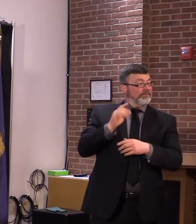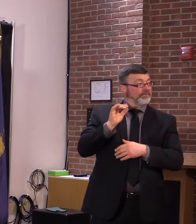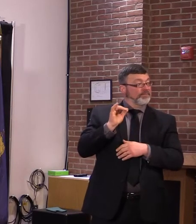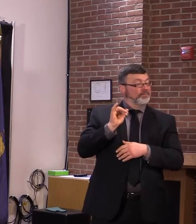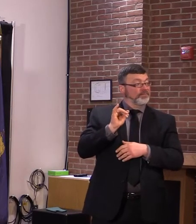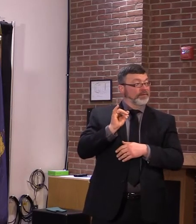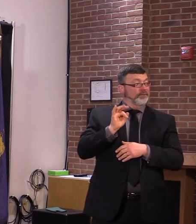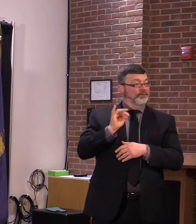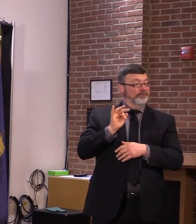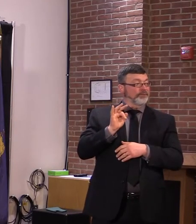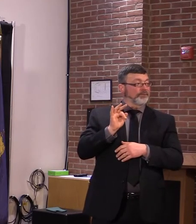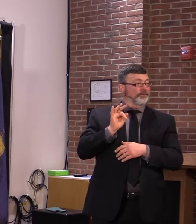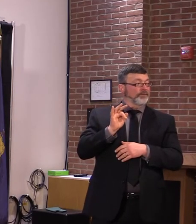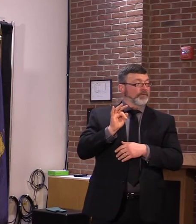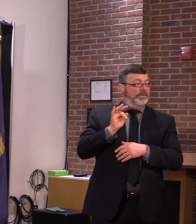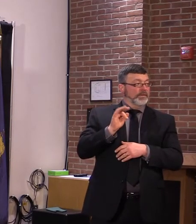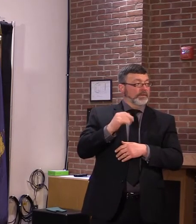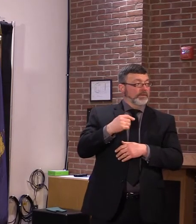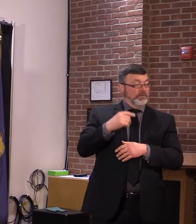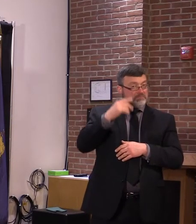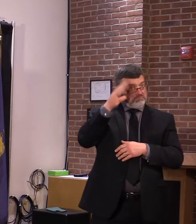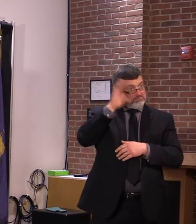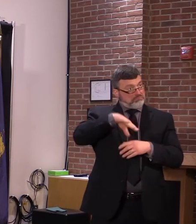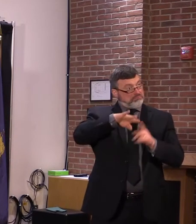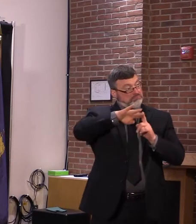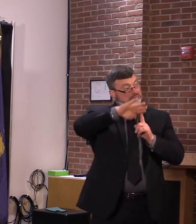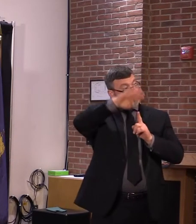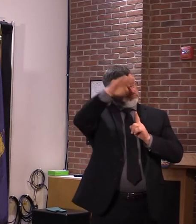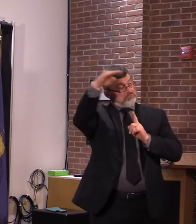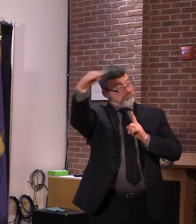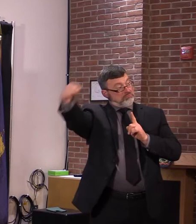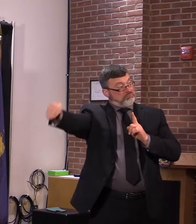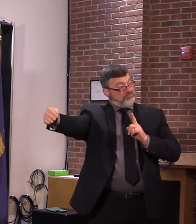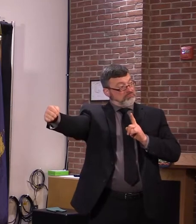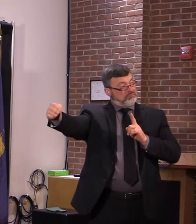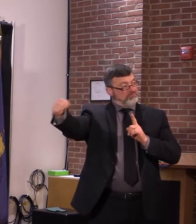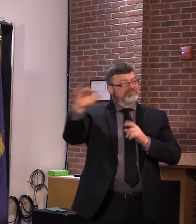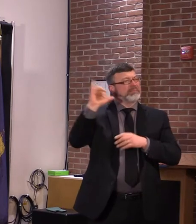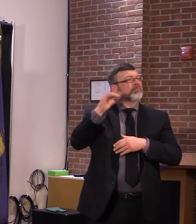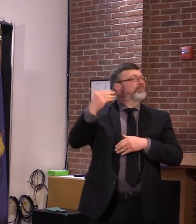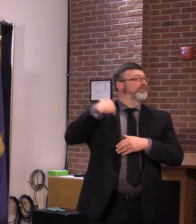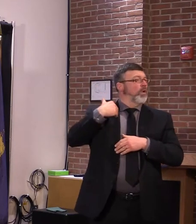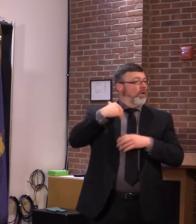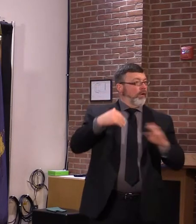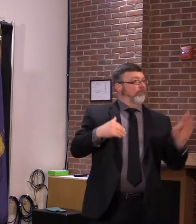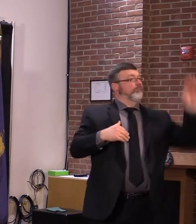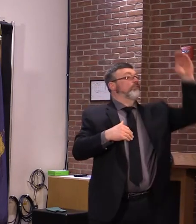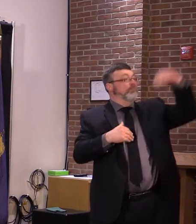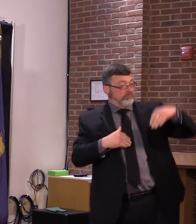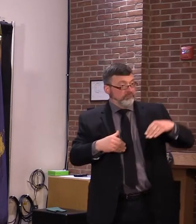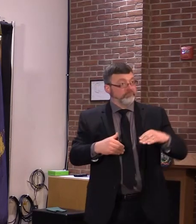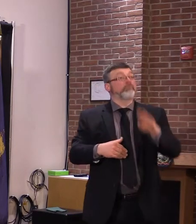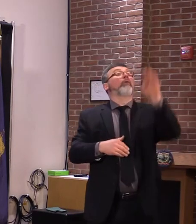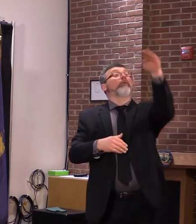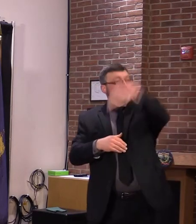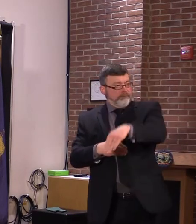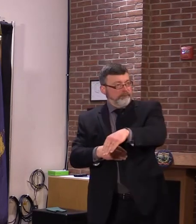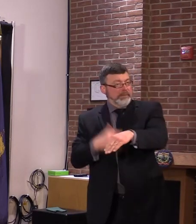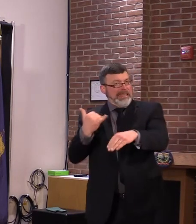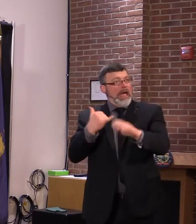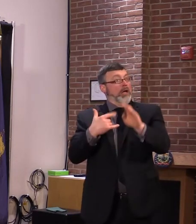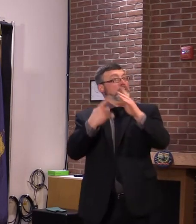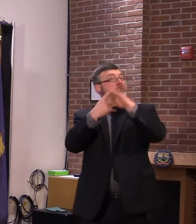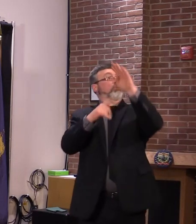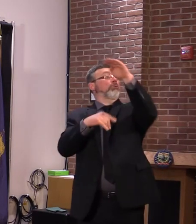where Omicron seems to be in the rearview mirror, do you think we could expect any of the protocols that we've moved away from to come back?